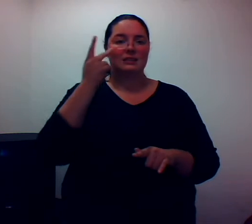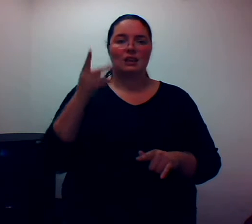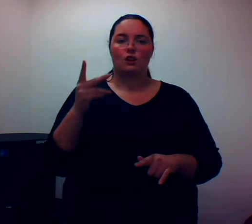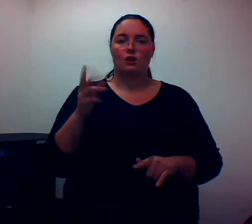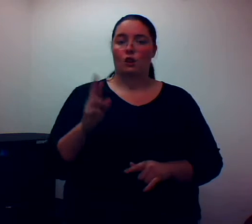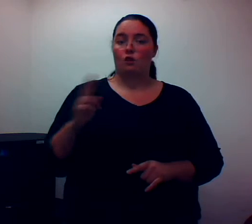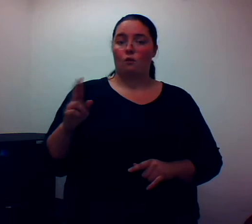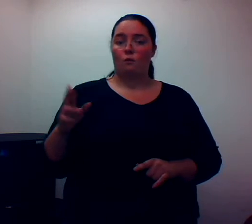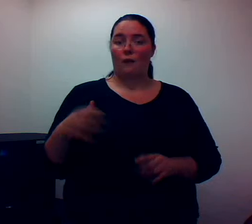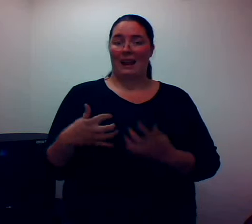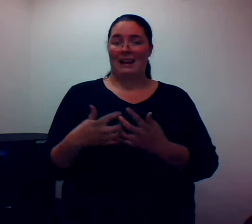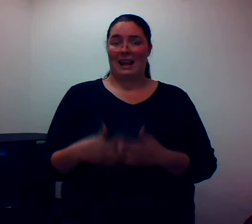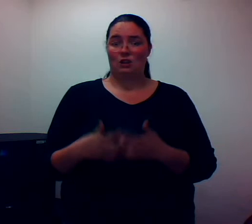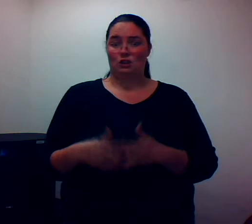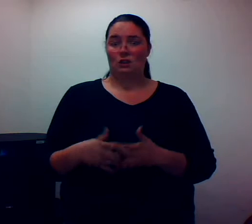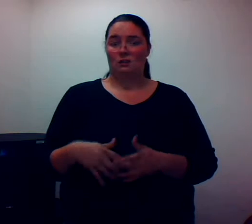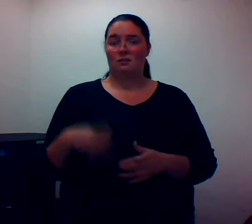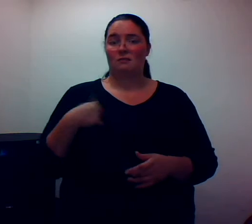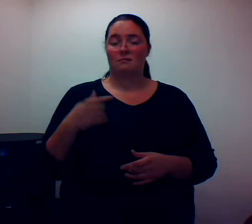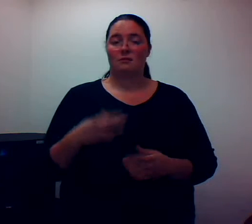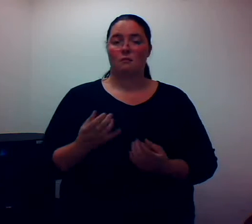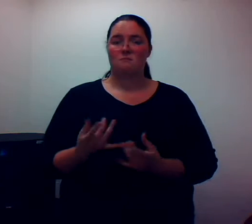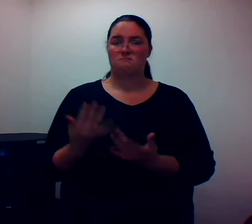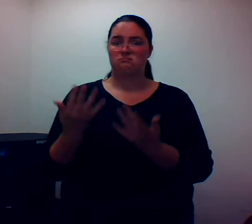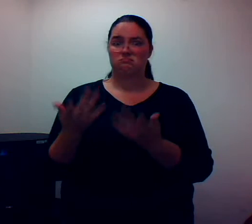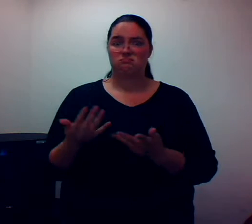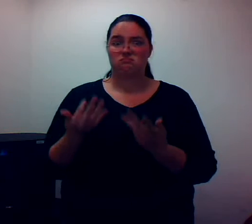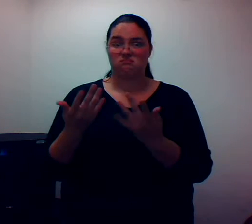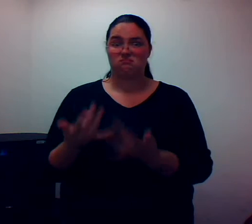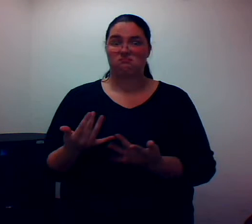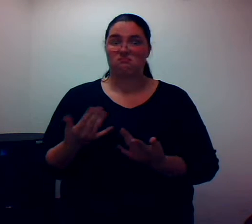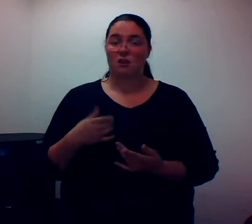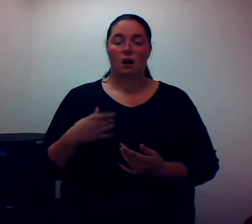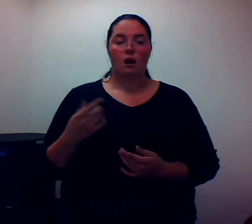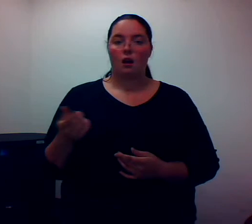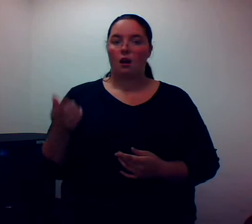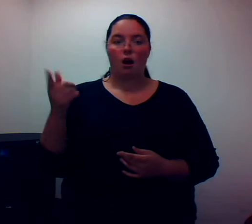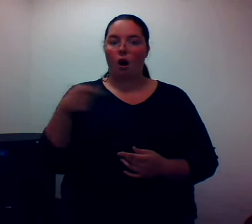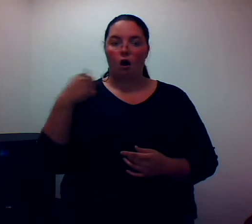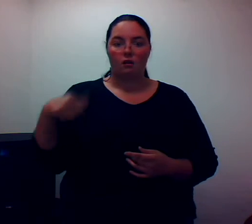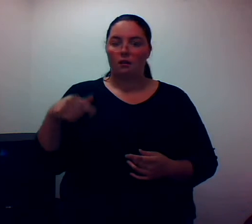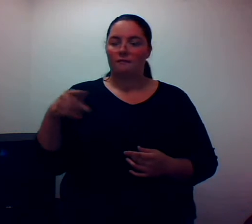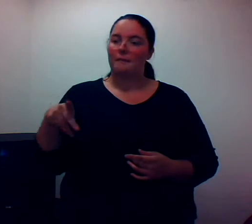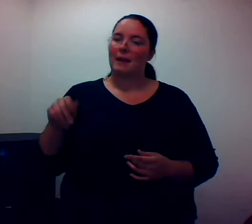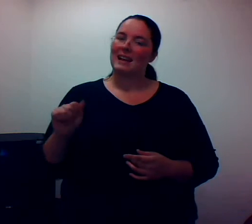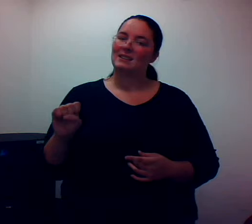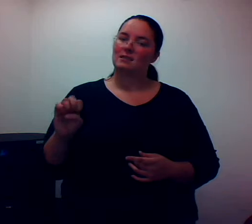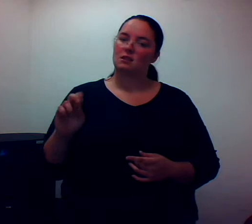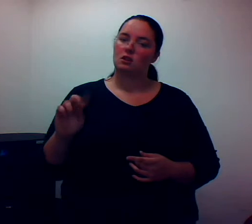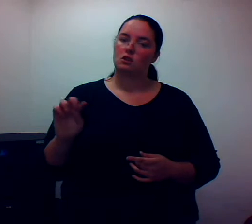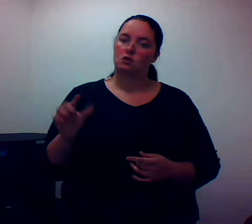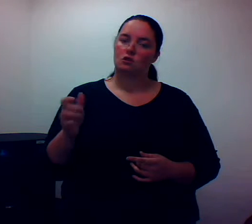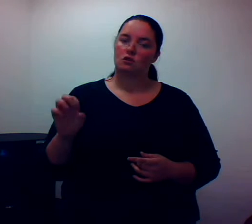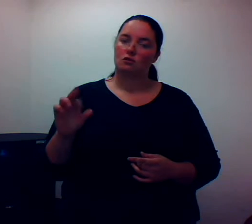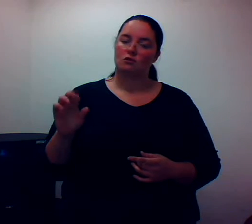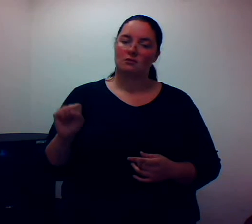on fire. And of course, none of us had known this the whole time. And several of the passengers immediately got out their cameras, and